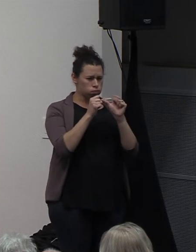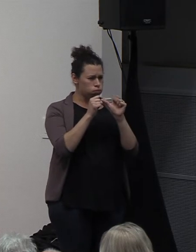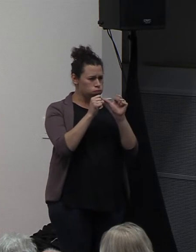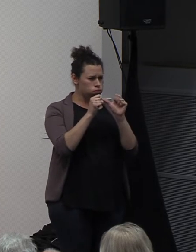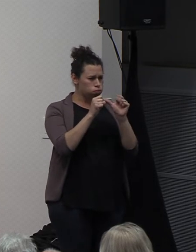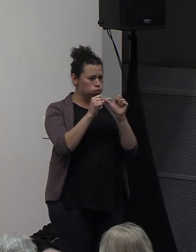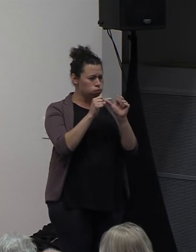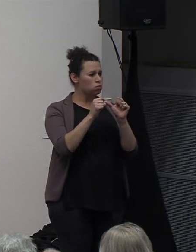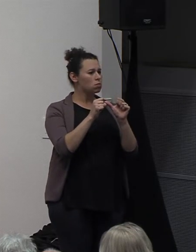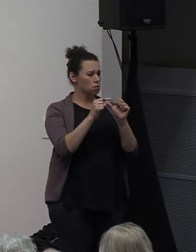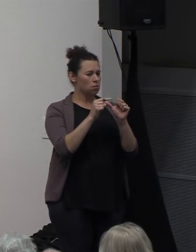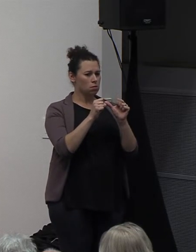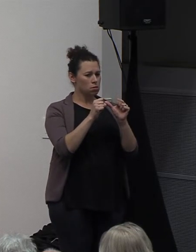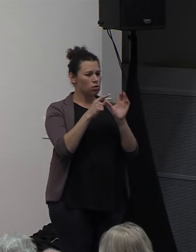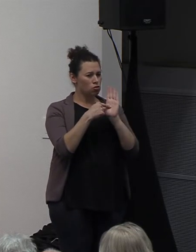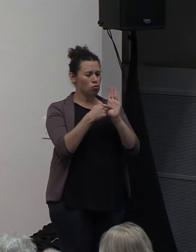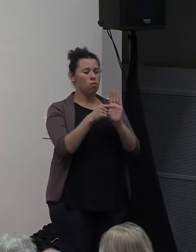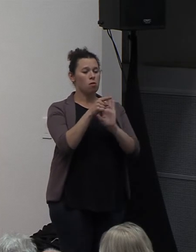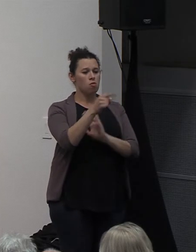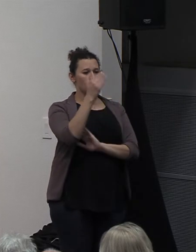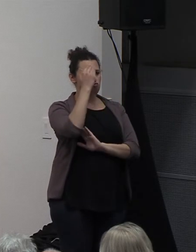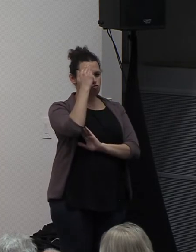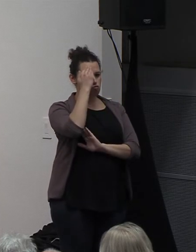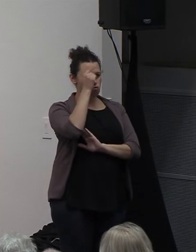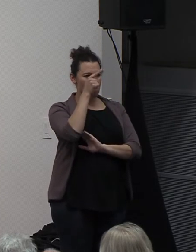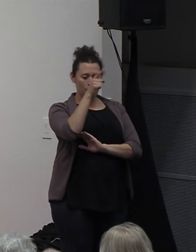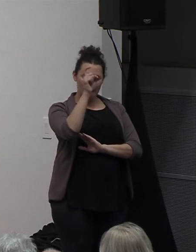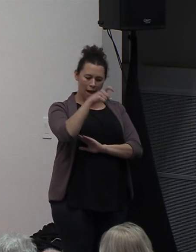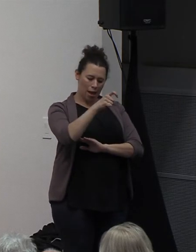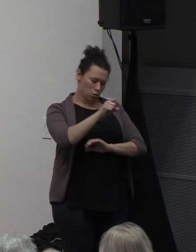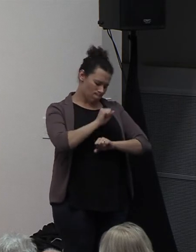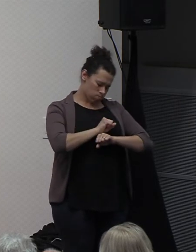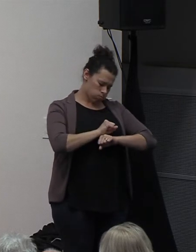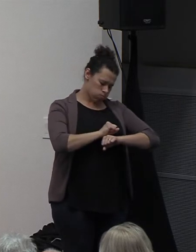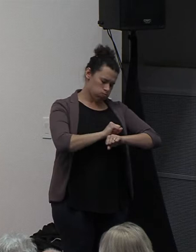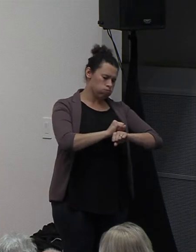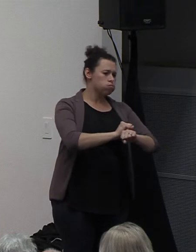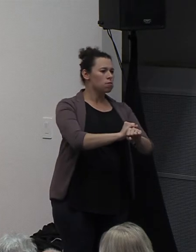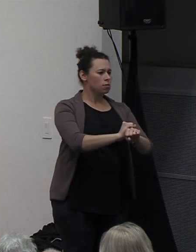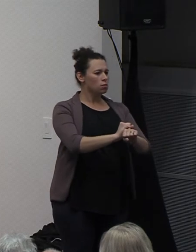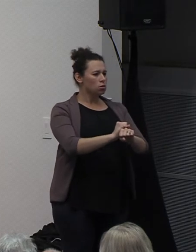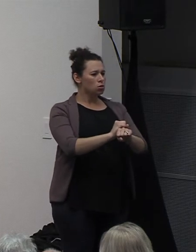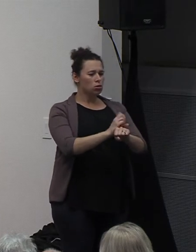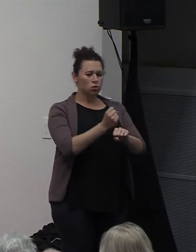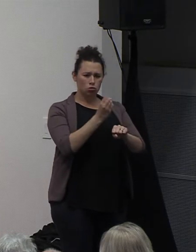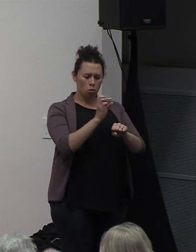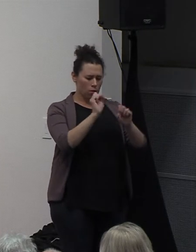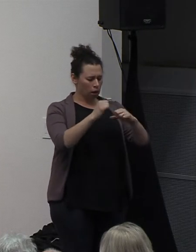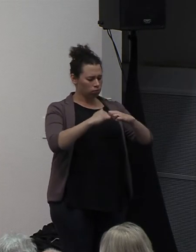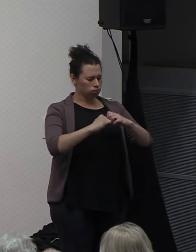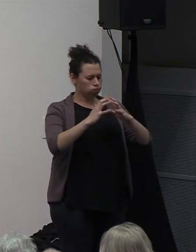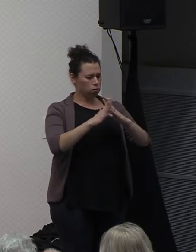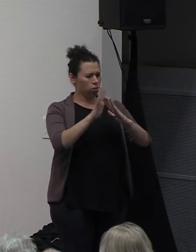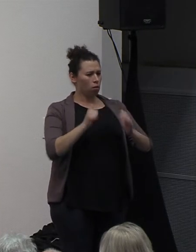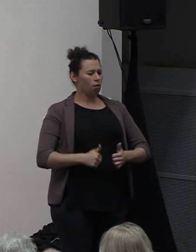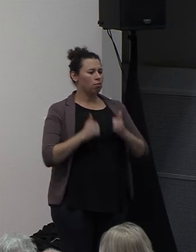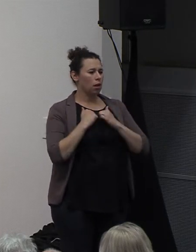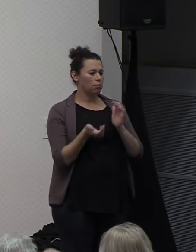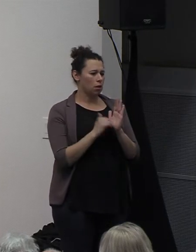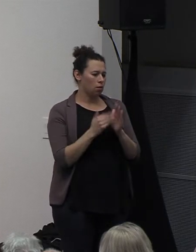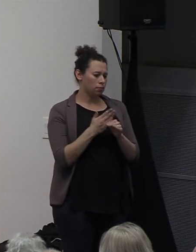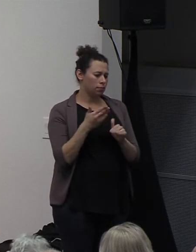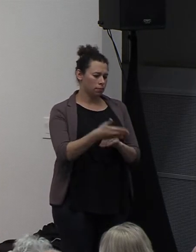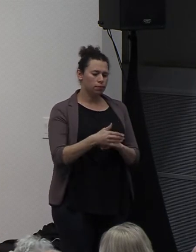that indicates the effort and determination they have had to muster in order to reconstruct their lives after the